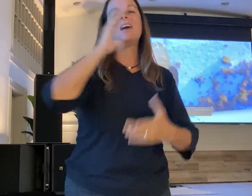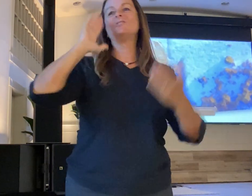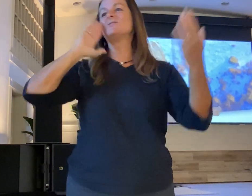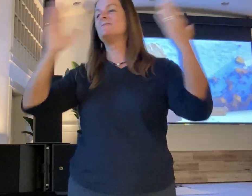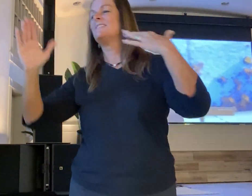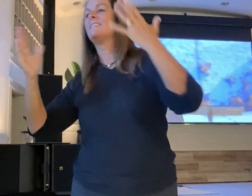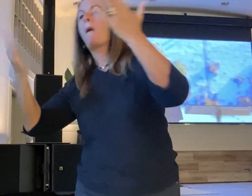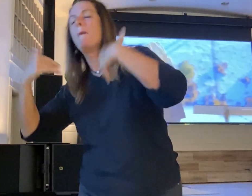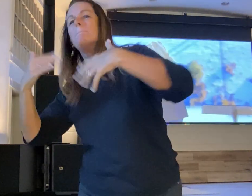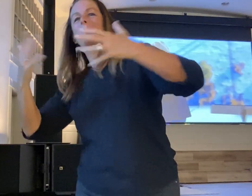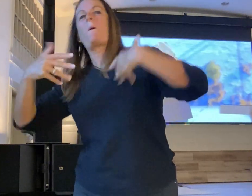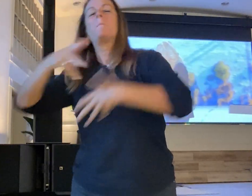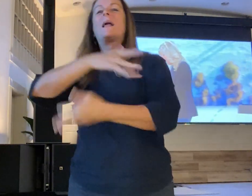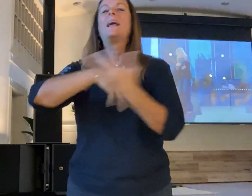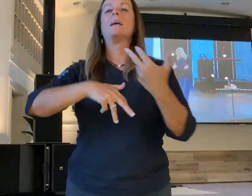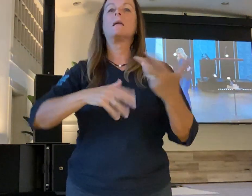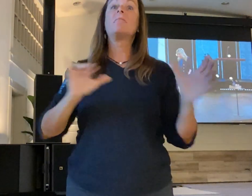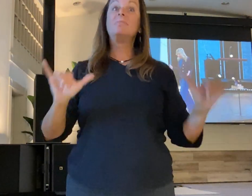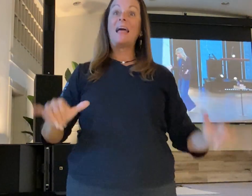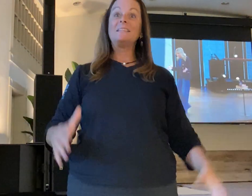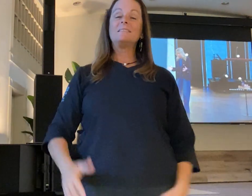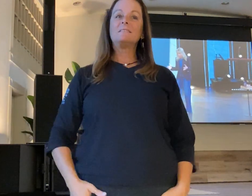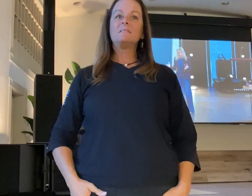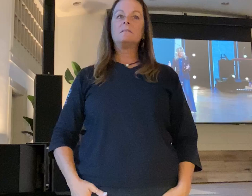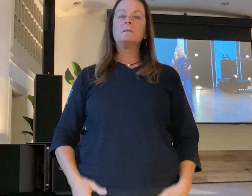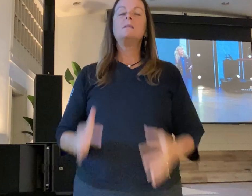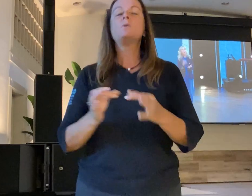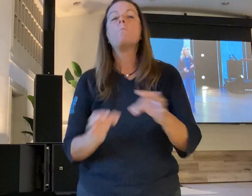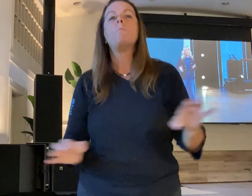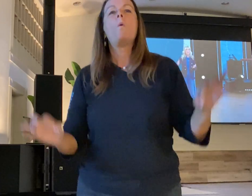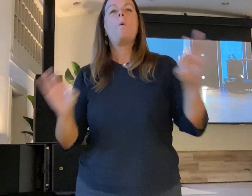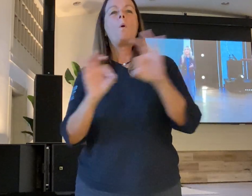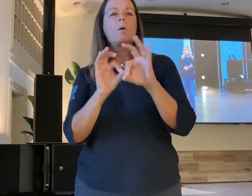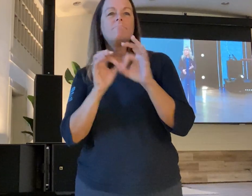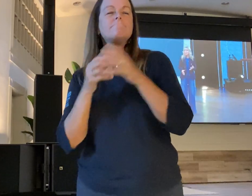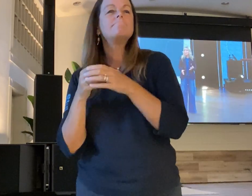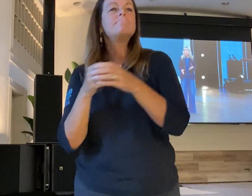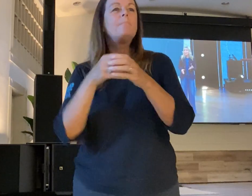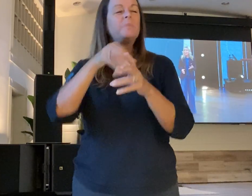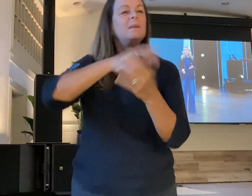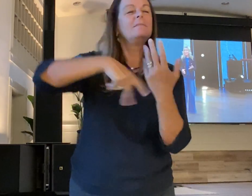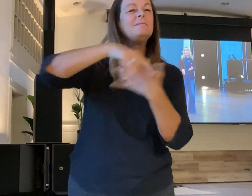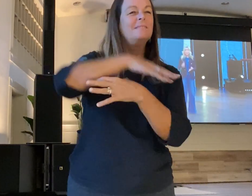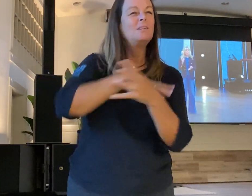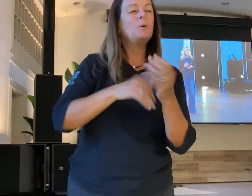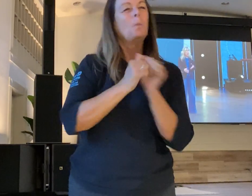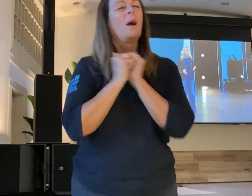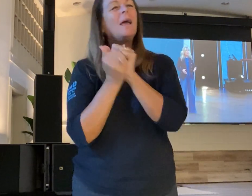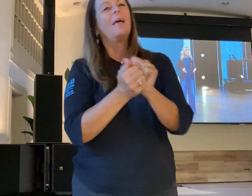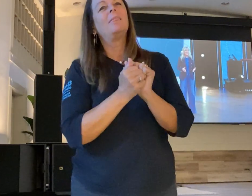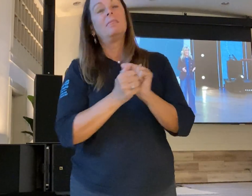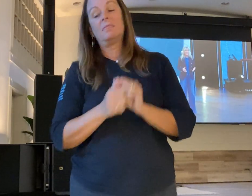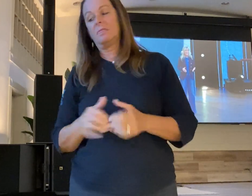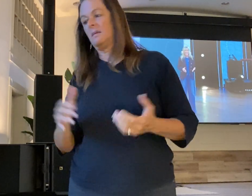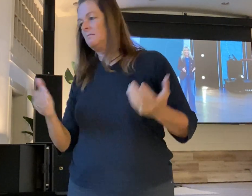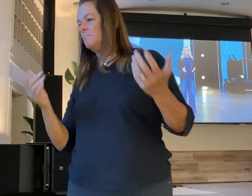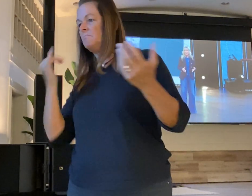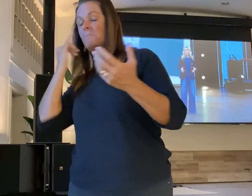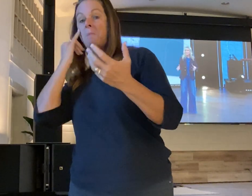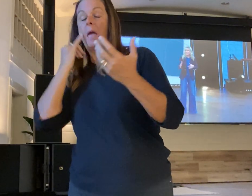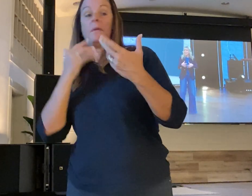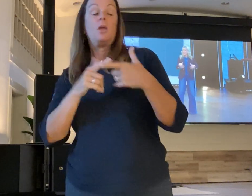crowd. You know, this crowd that you have in your life, these are the people that you work with, that you go to school with, that you play golf